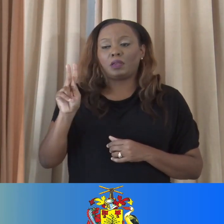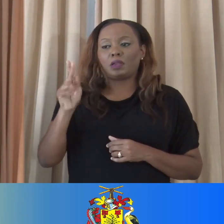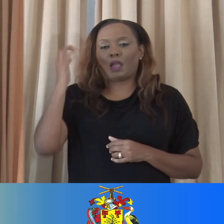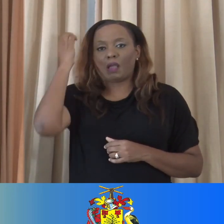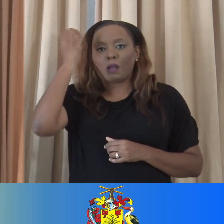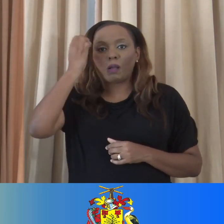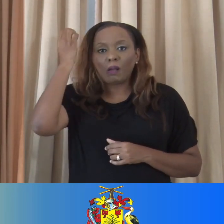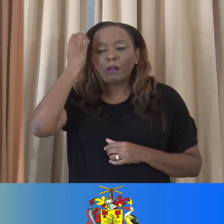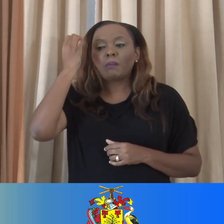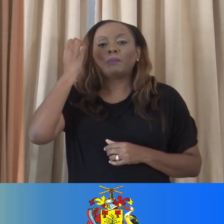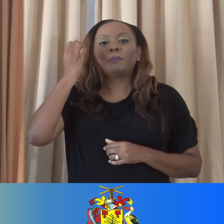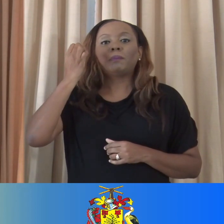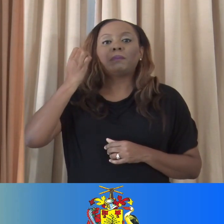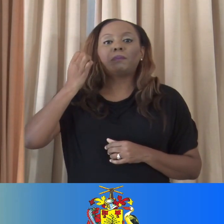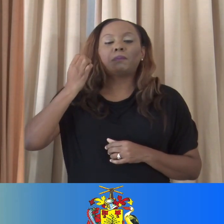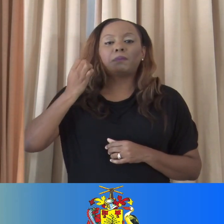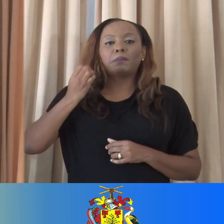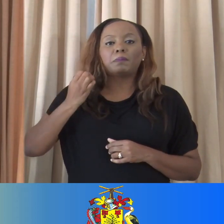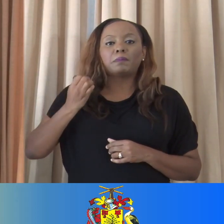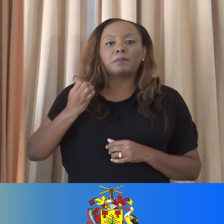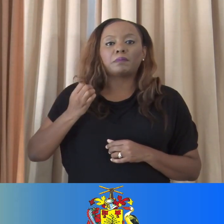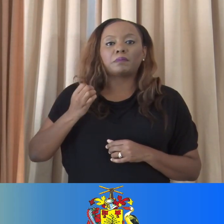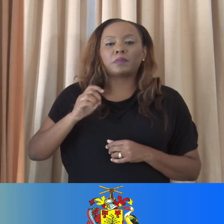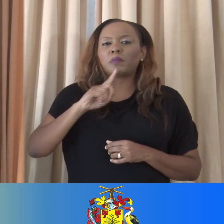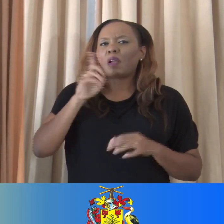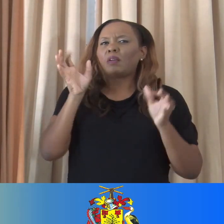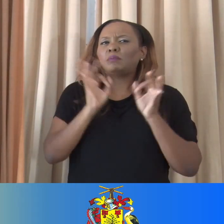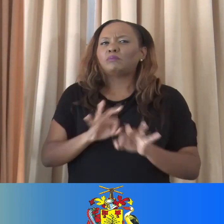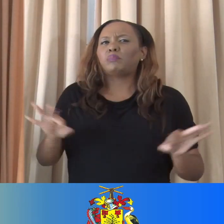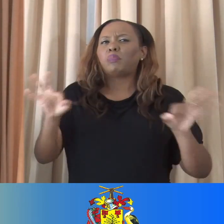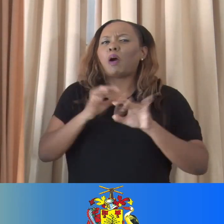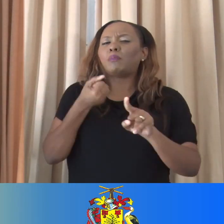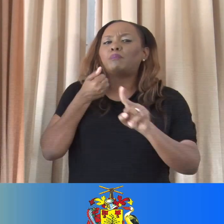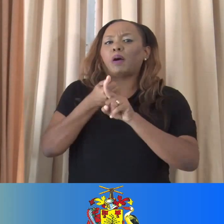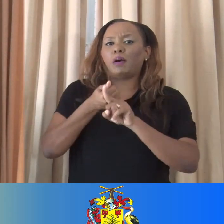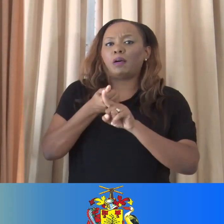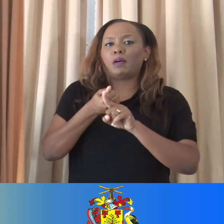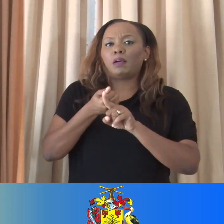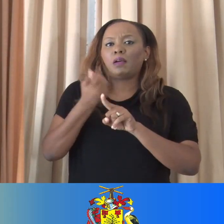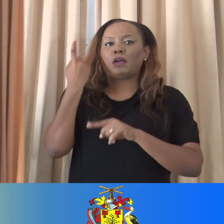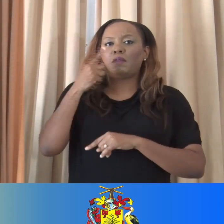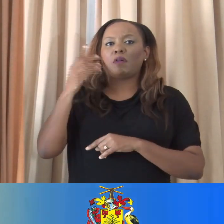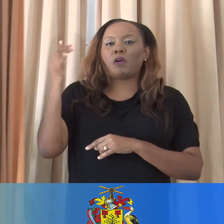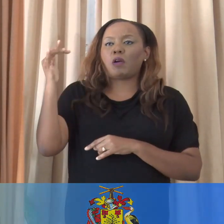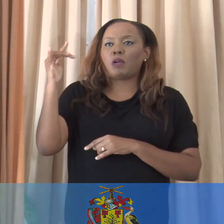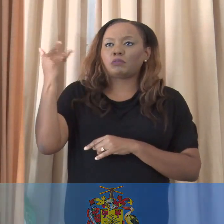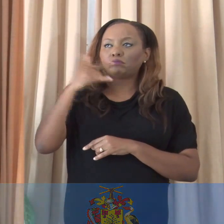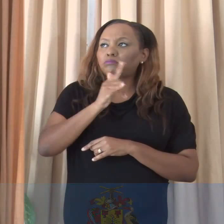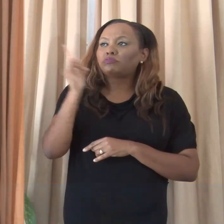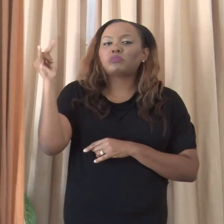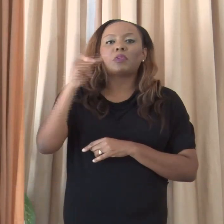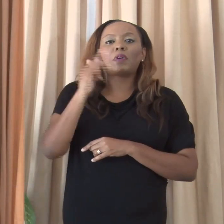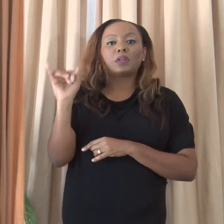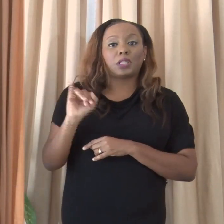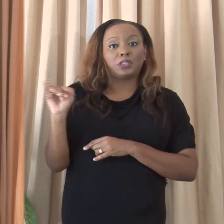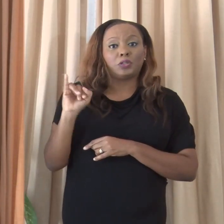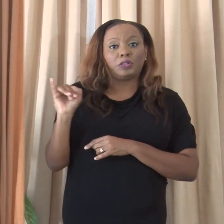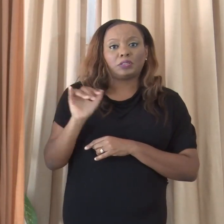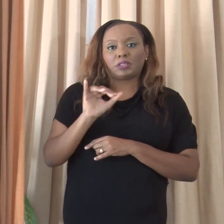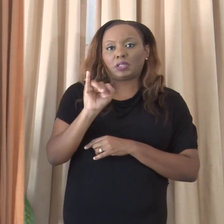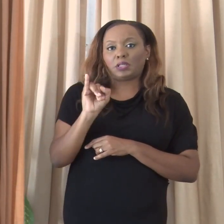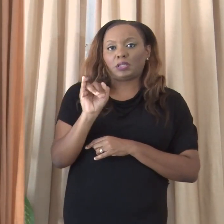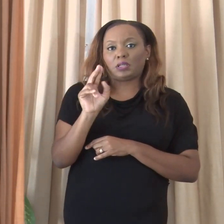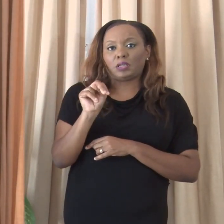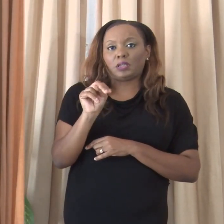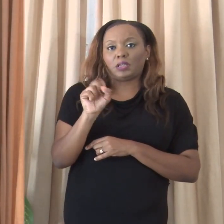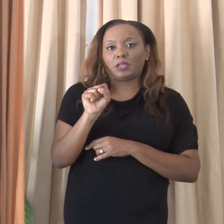also meant a consequential implication for availability of travel-related insurance, and that has only further complicated